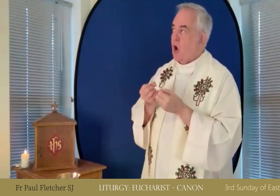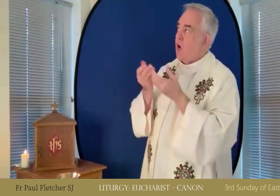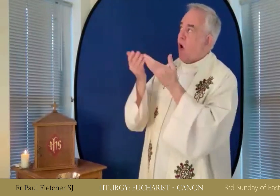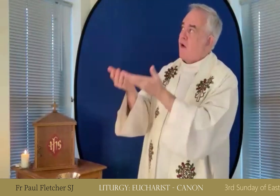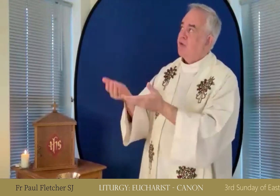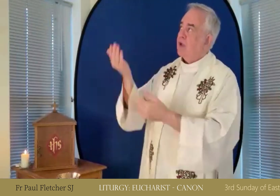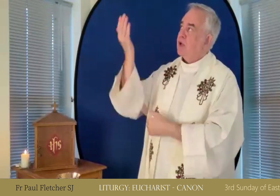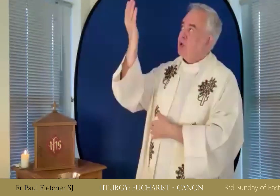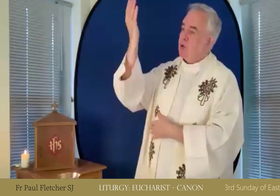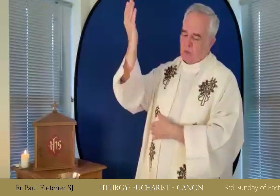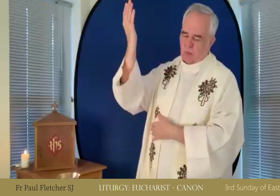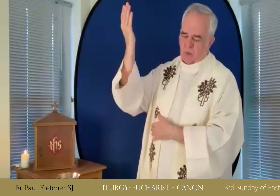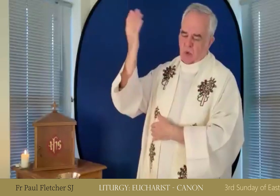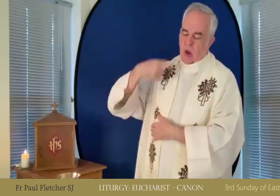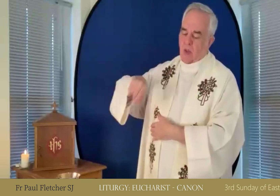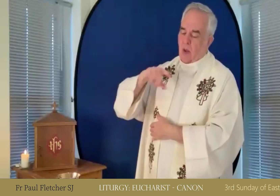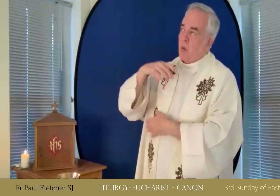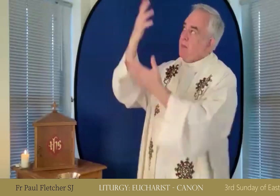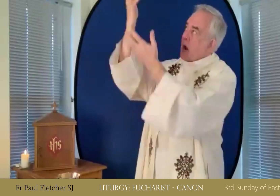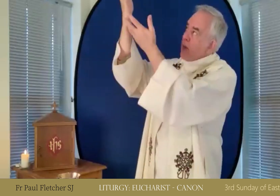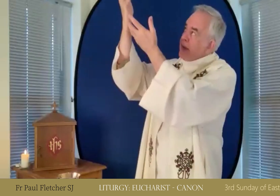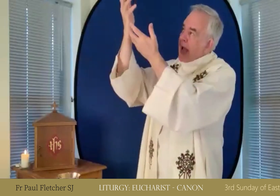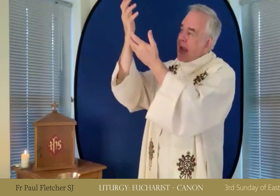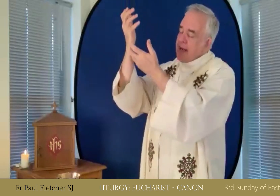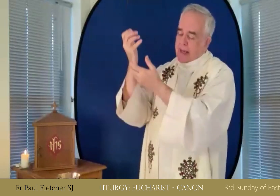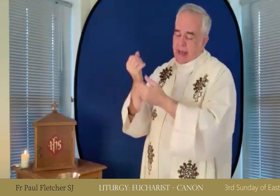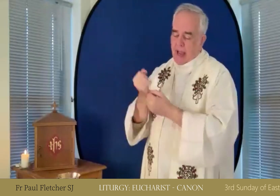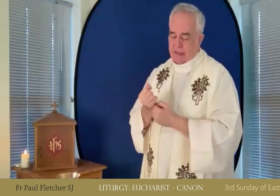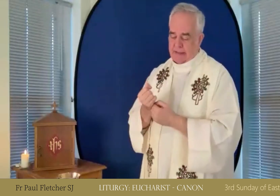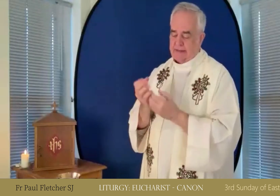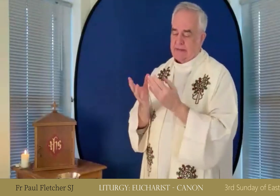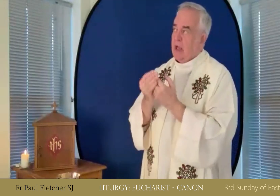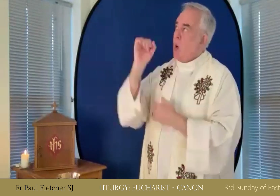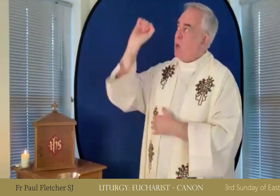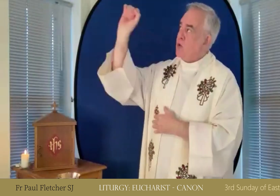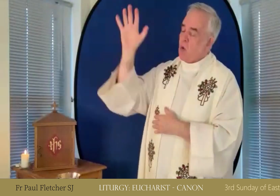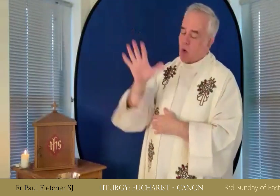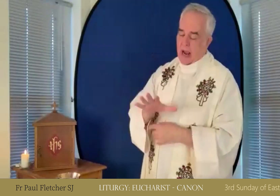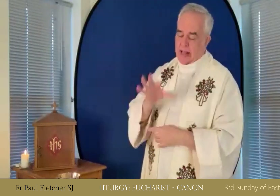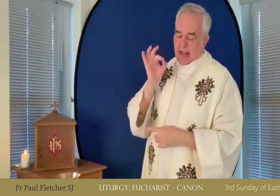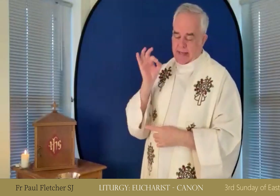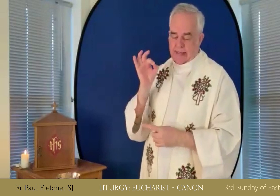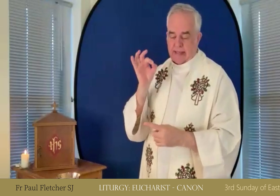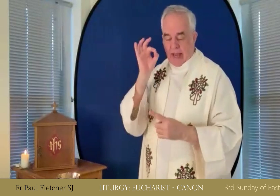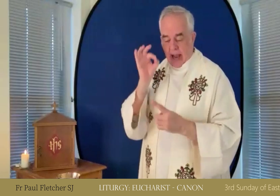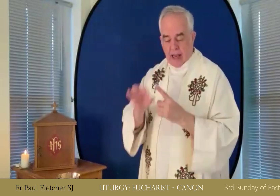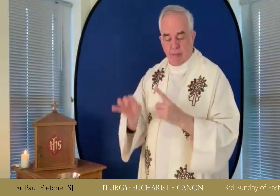eternal offering to you, that we may obtain inheritance with your elect,